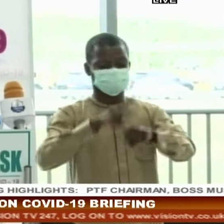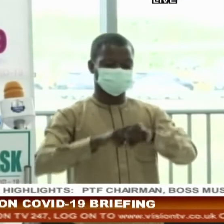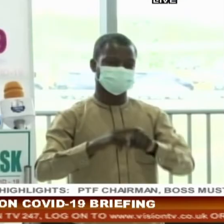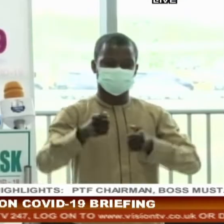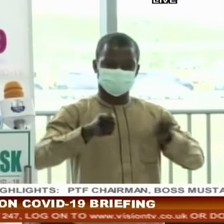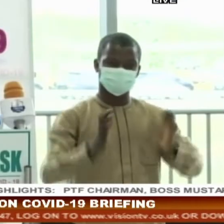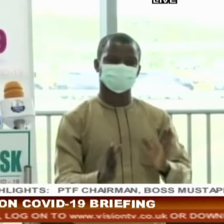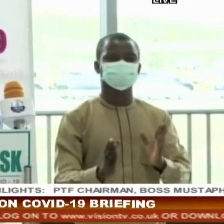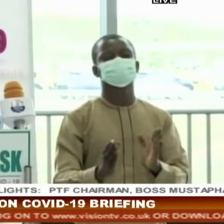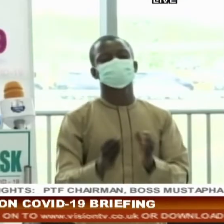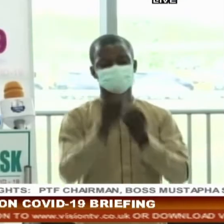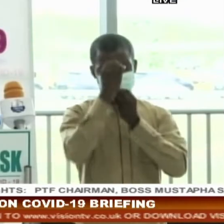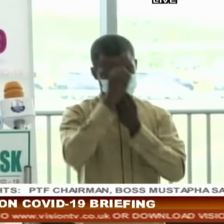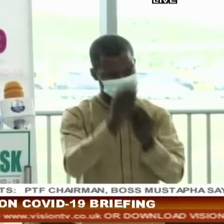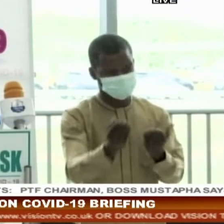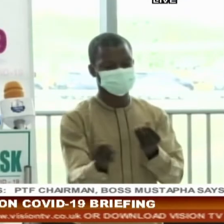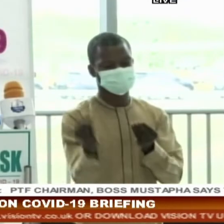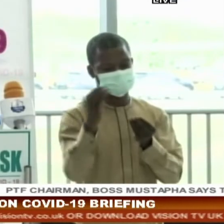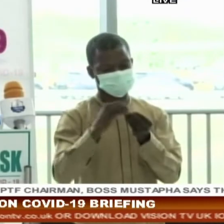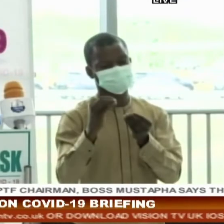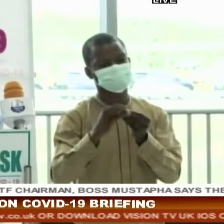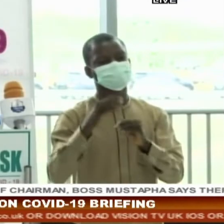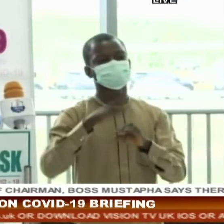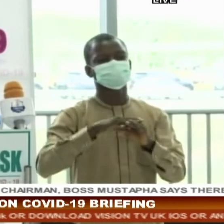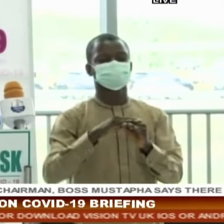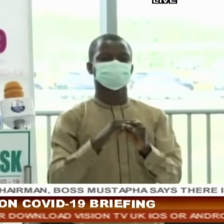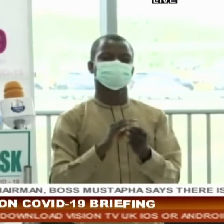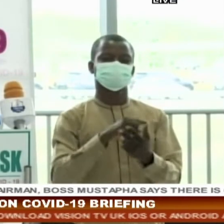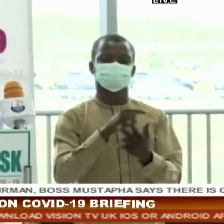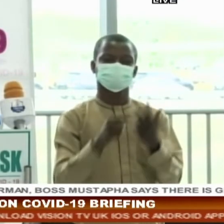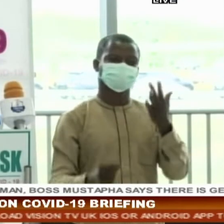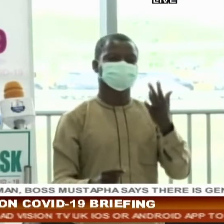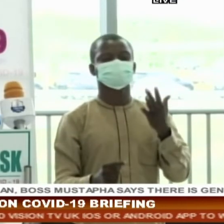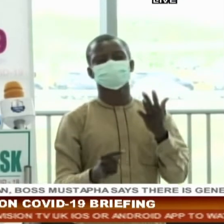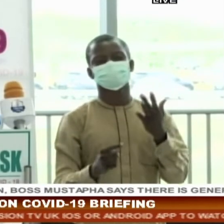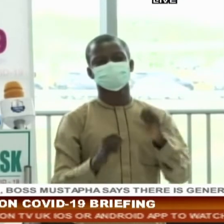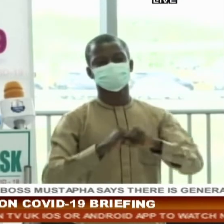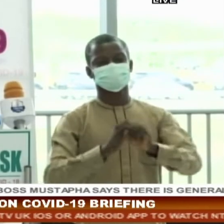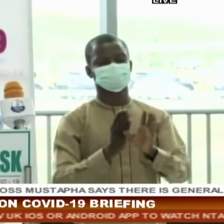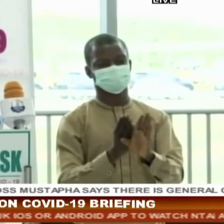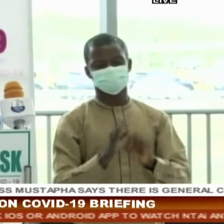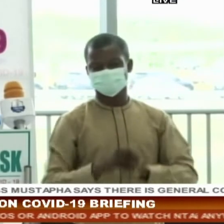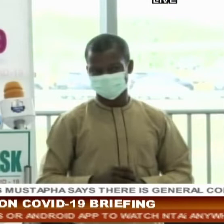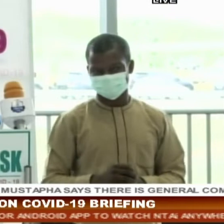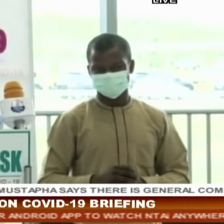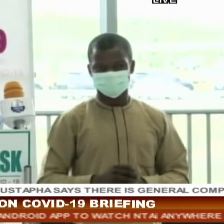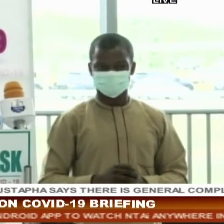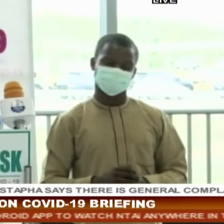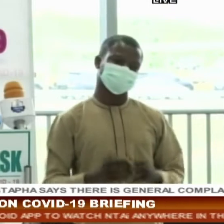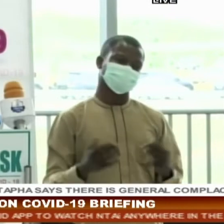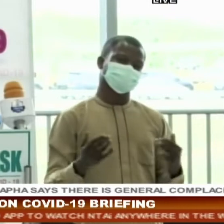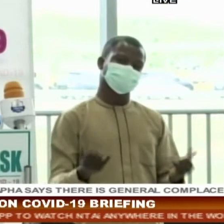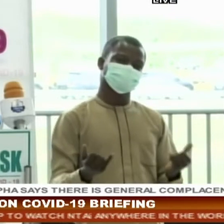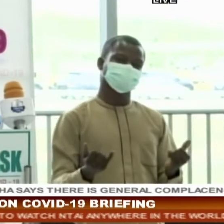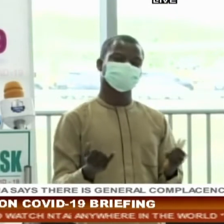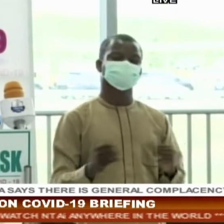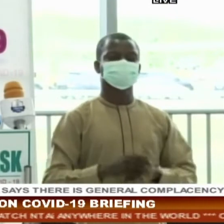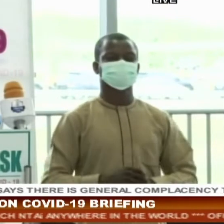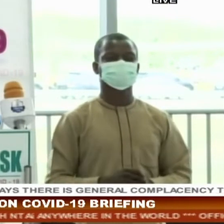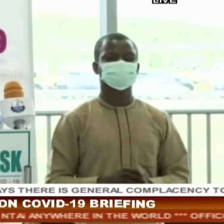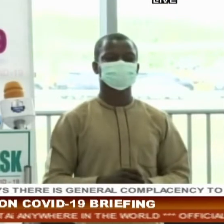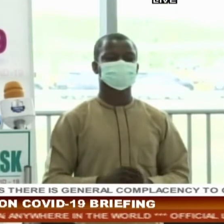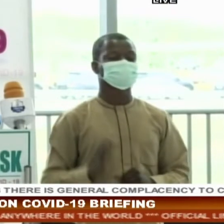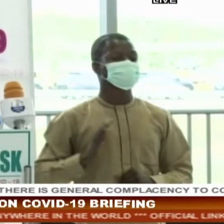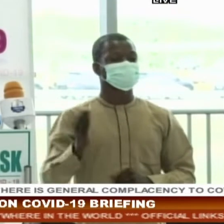brief further on these guidelines. Notwithstanding the foregoing,